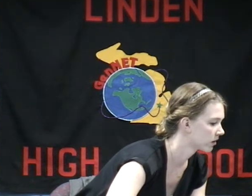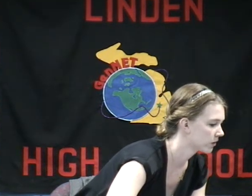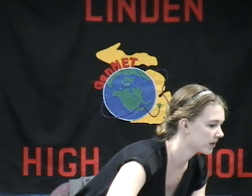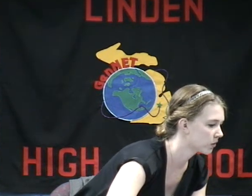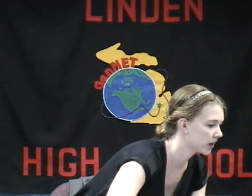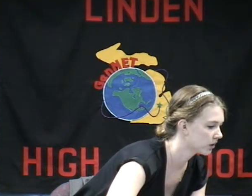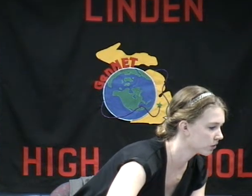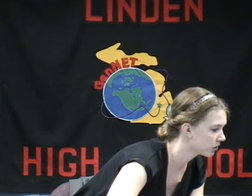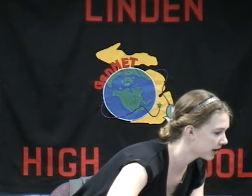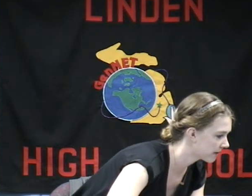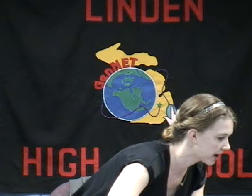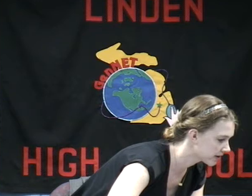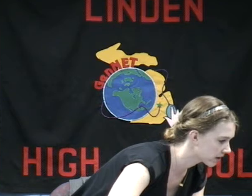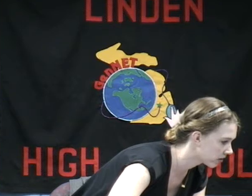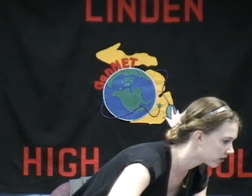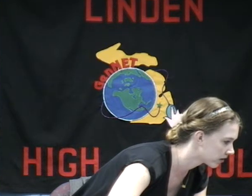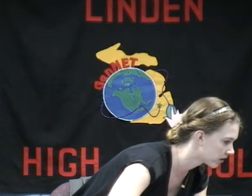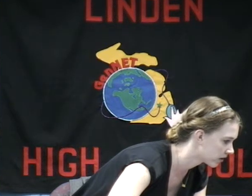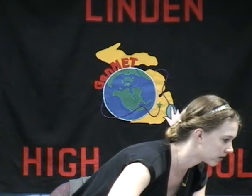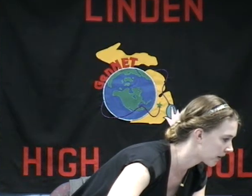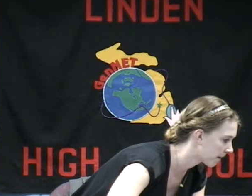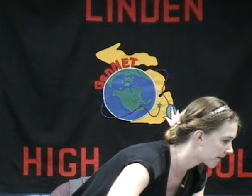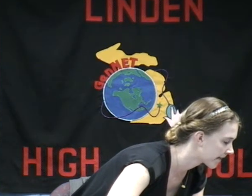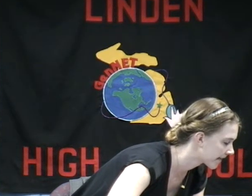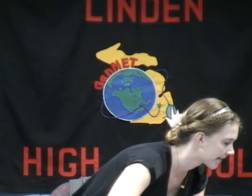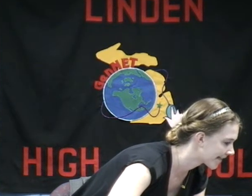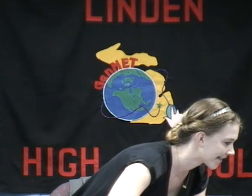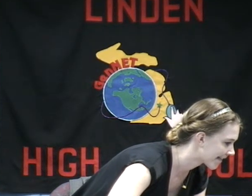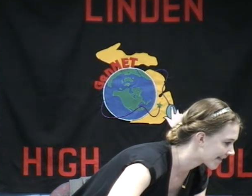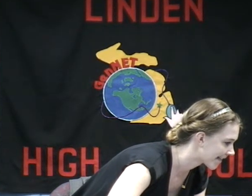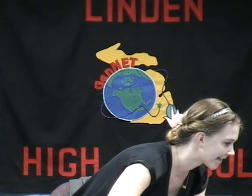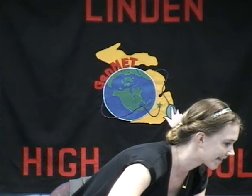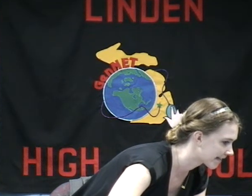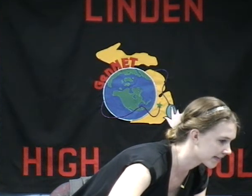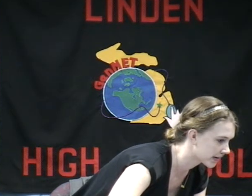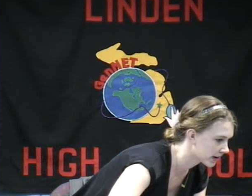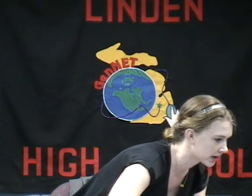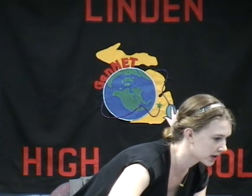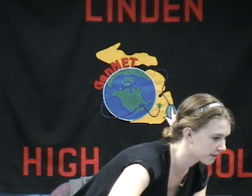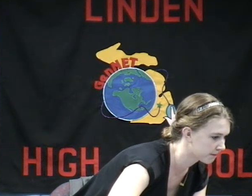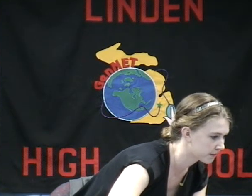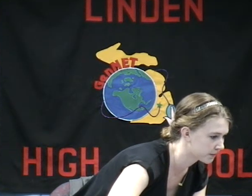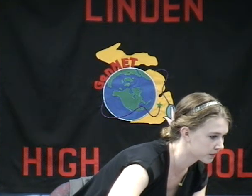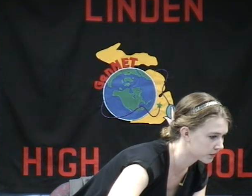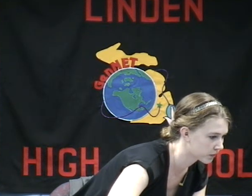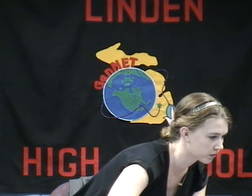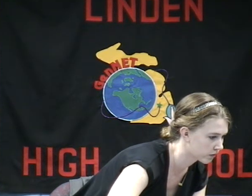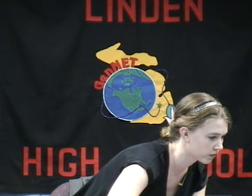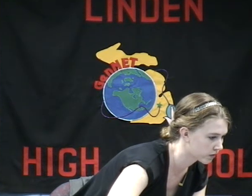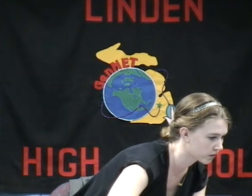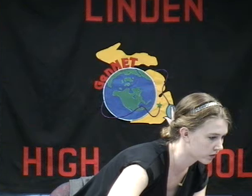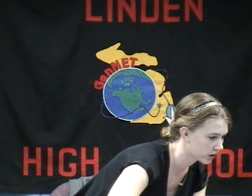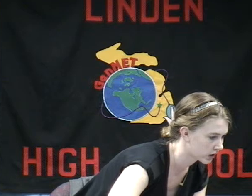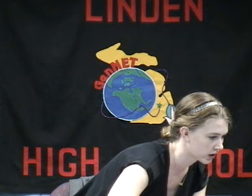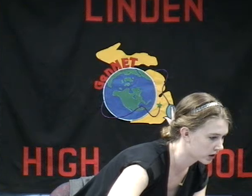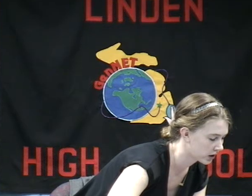We're still working through Deaf Eyes, so. It was so weird because I was like trying to get into character, you know, like trying to really feel the depression and